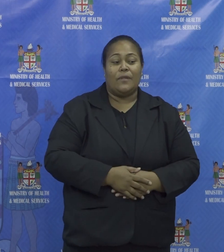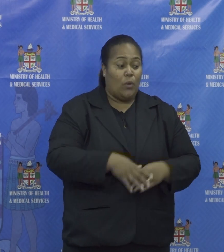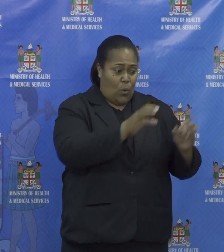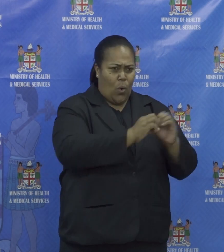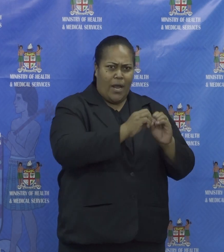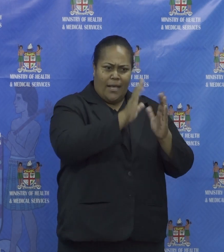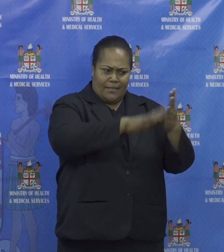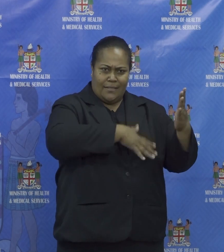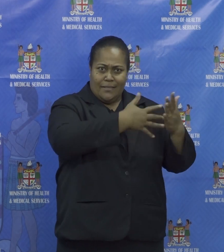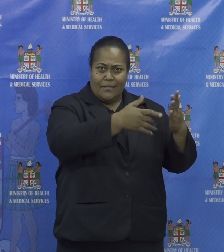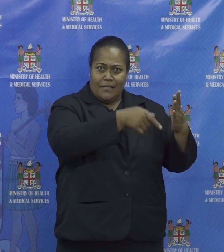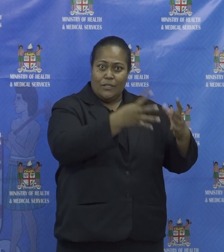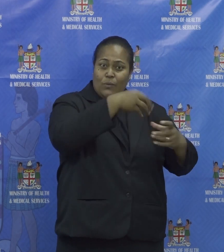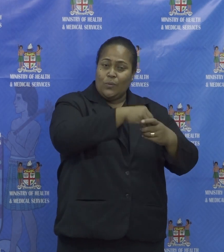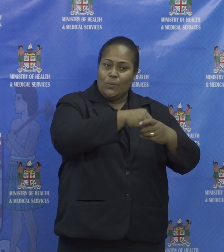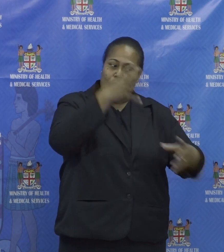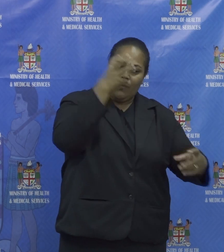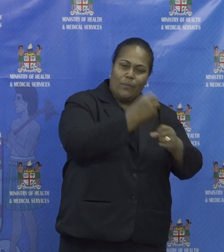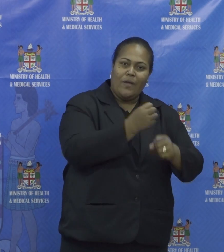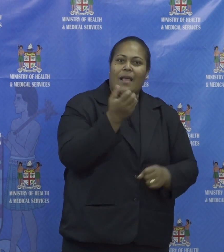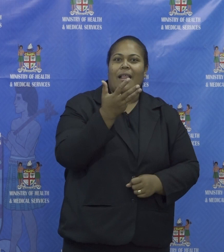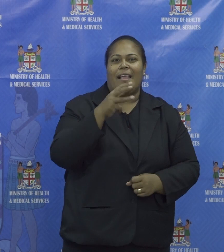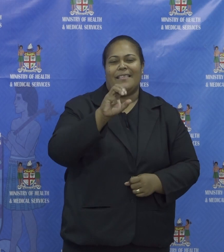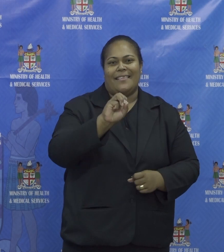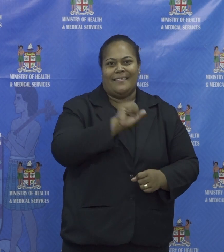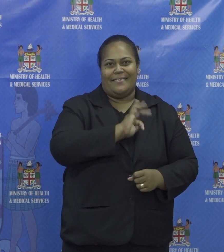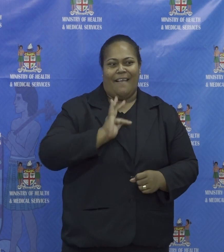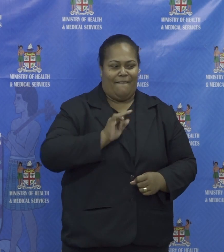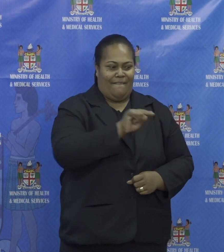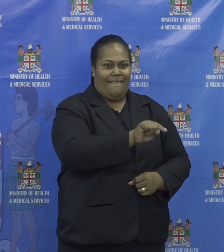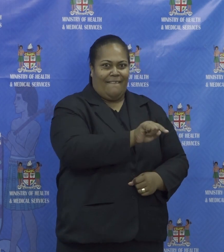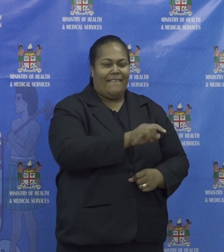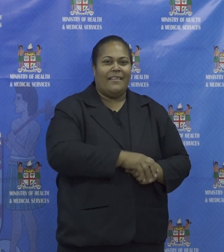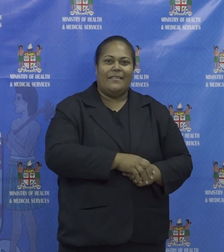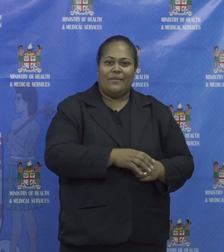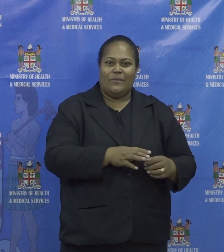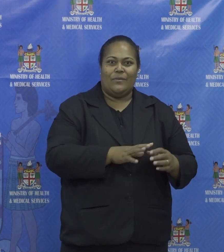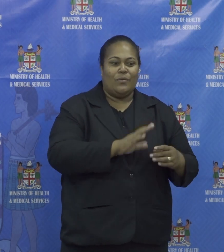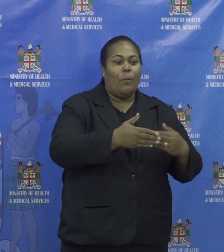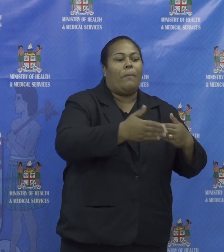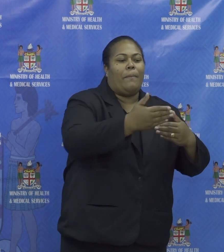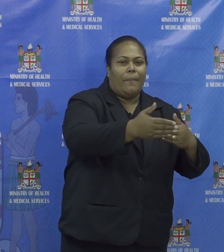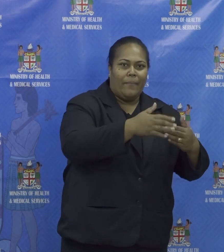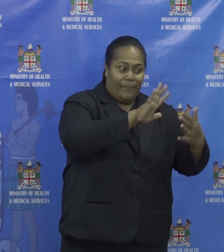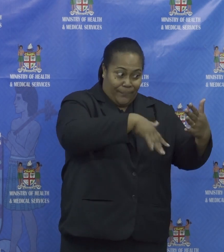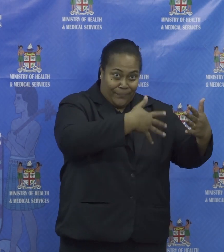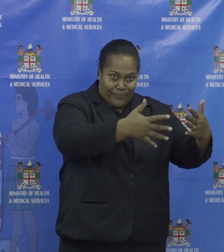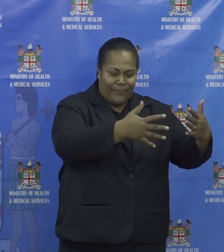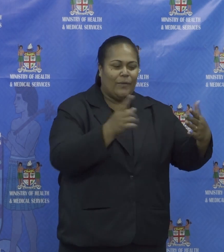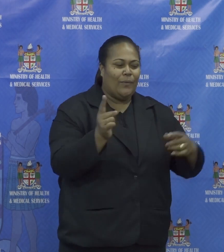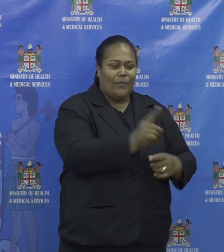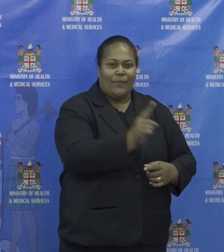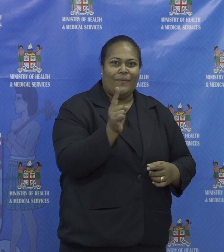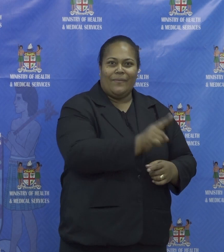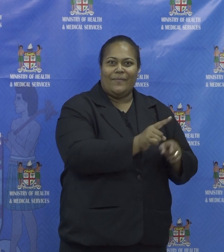will include a total of 90 staff, and they will be rostered over the next few days to look after the patients and will